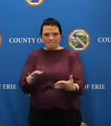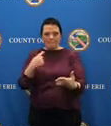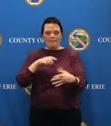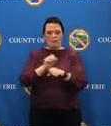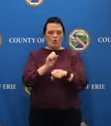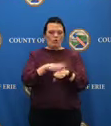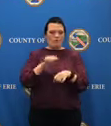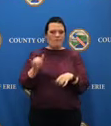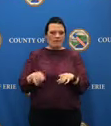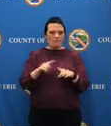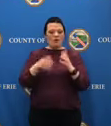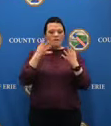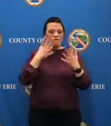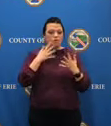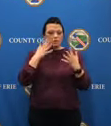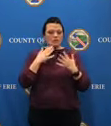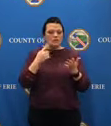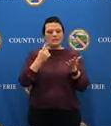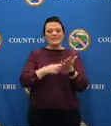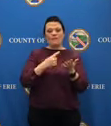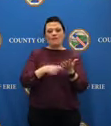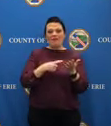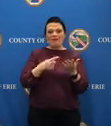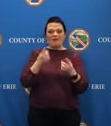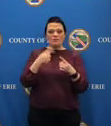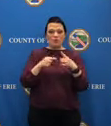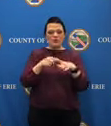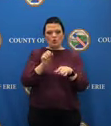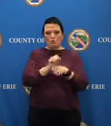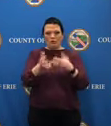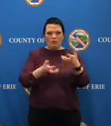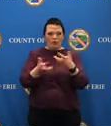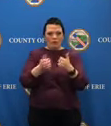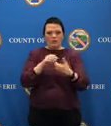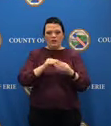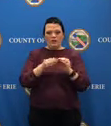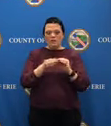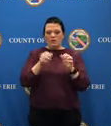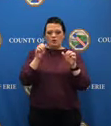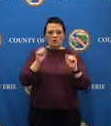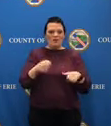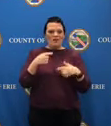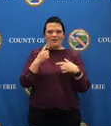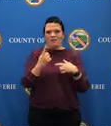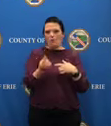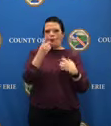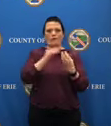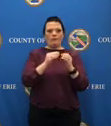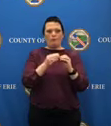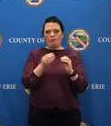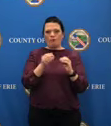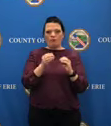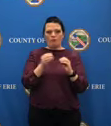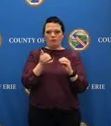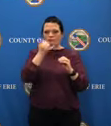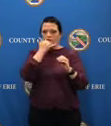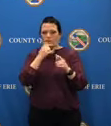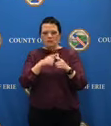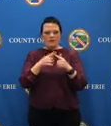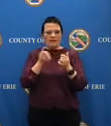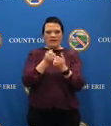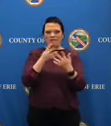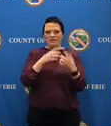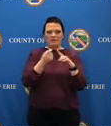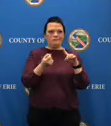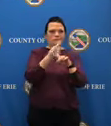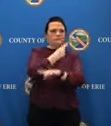but unfortunately, sometimes when you're dealing with numbers, you can have you could have one number off, and it can skew a whole bunch of things. So we